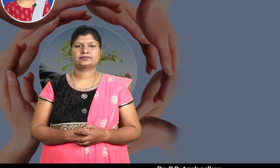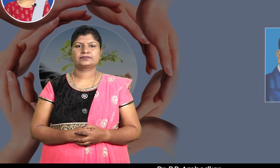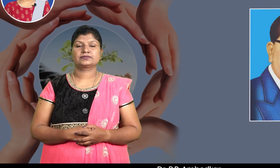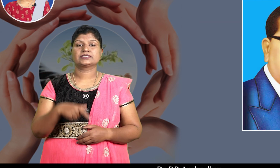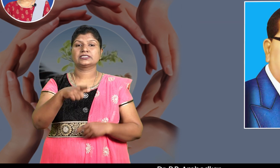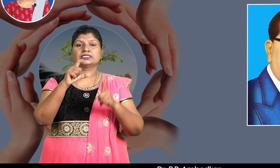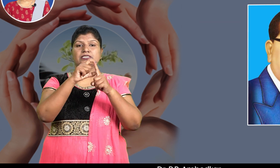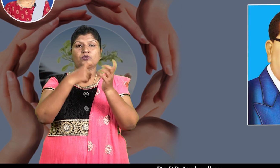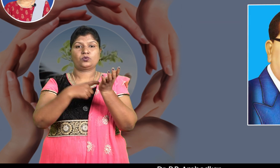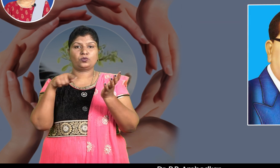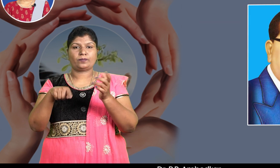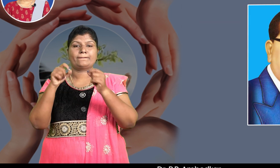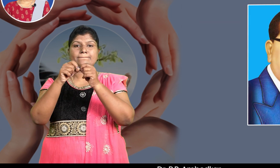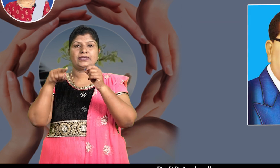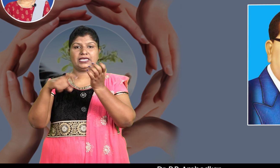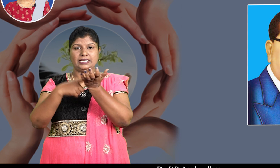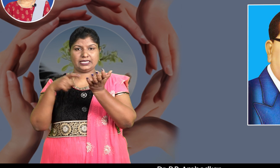Dr. B.R. Ambedkar